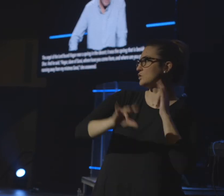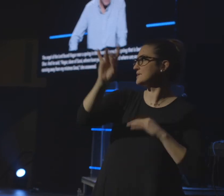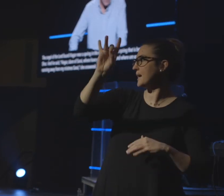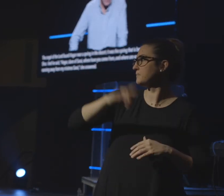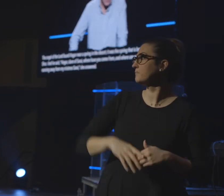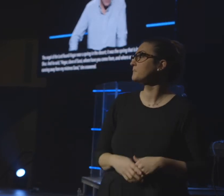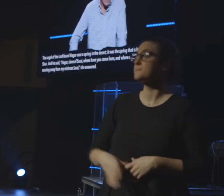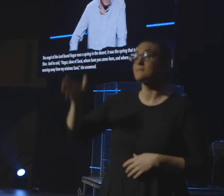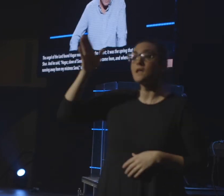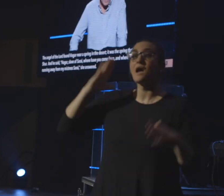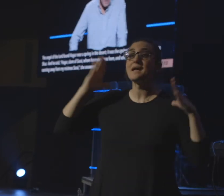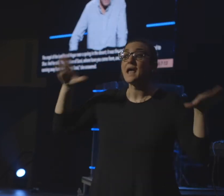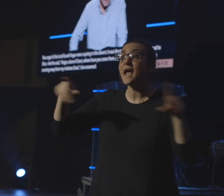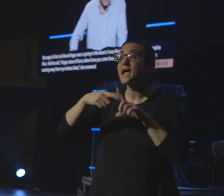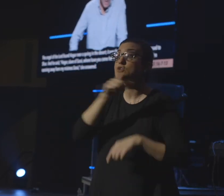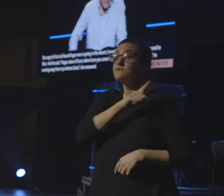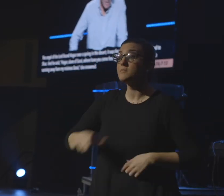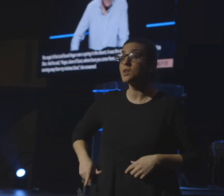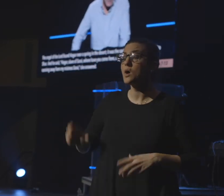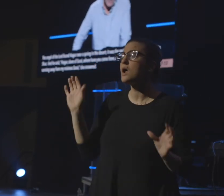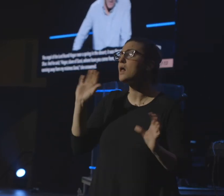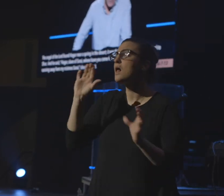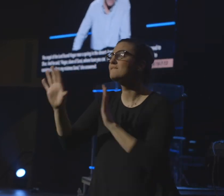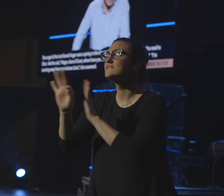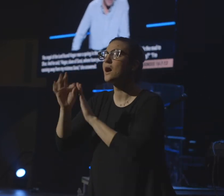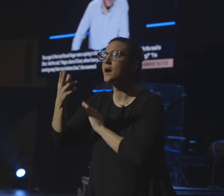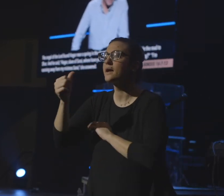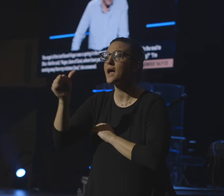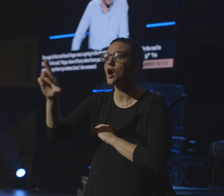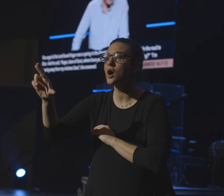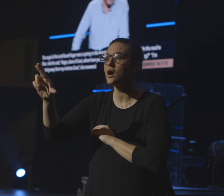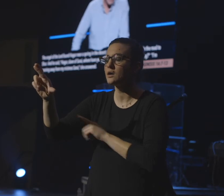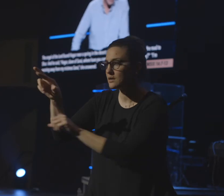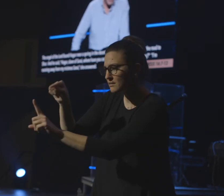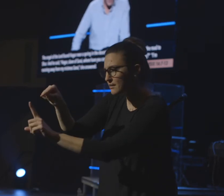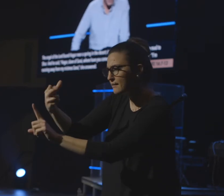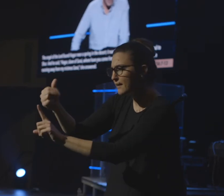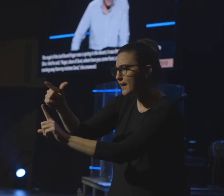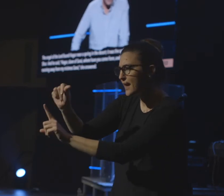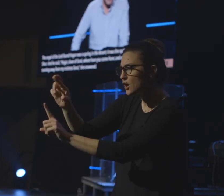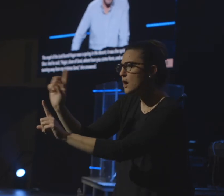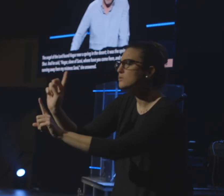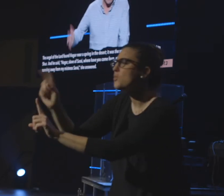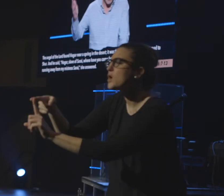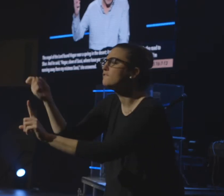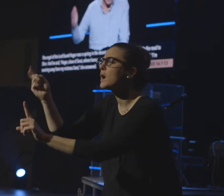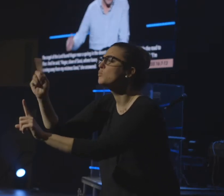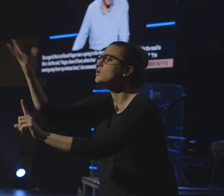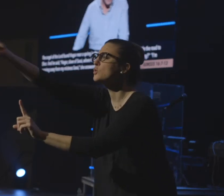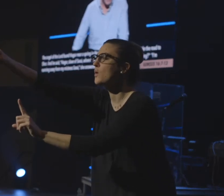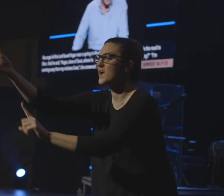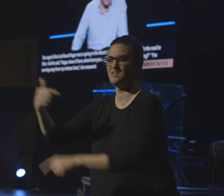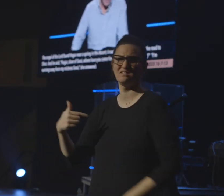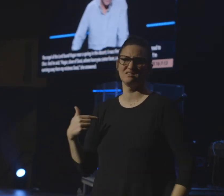is beside the road to Shur. And he said, Hagar, slave of Sarai, where have you come from and where are you going? I'm running away